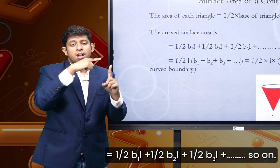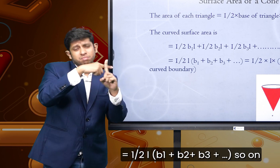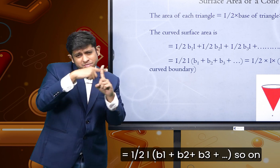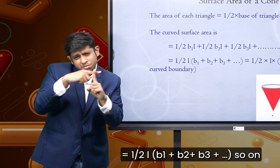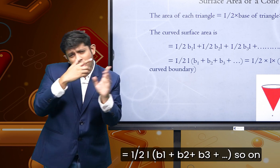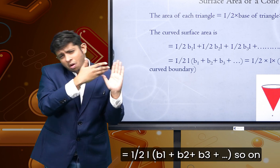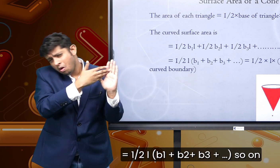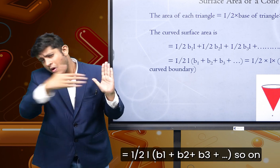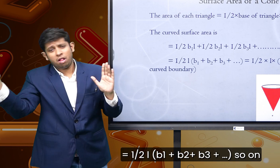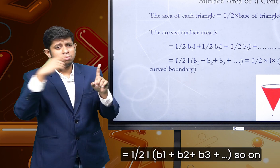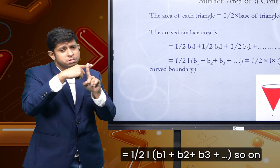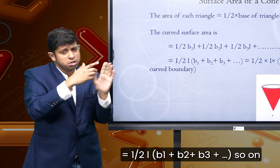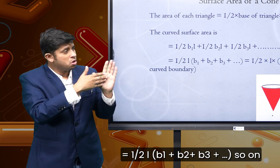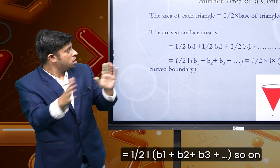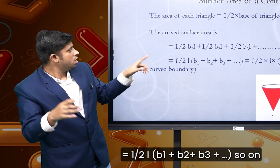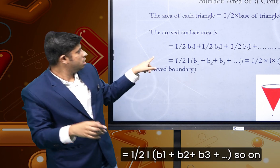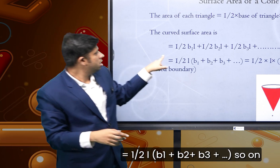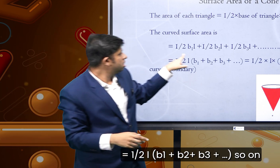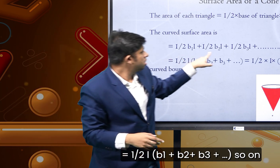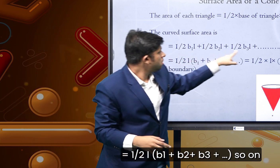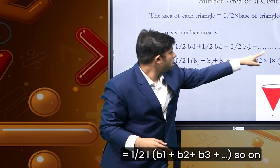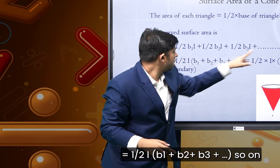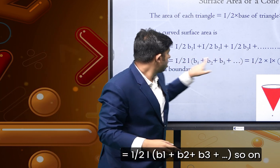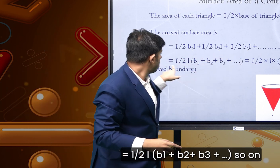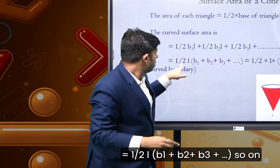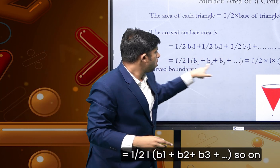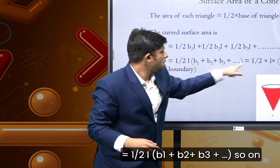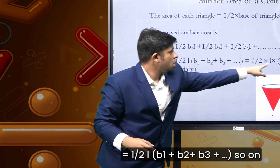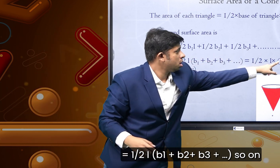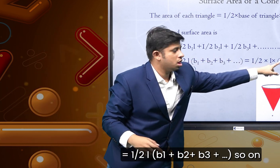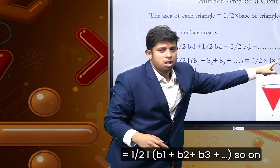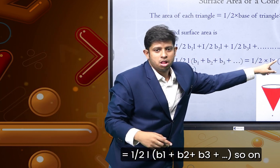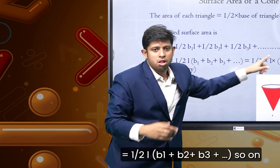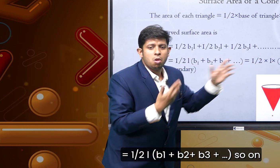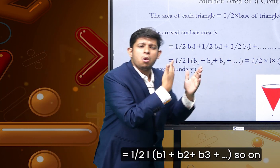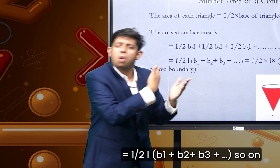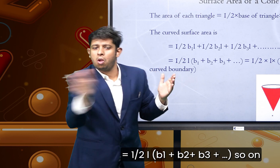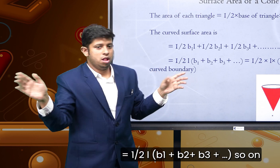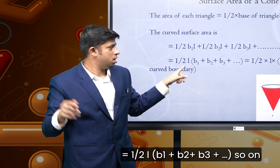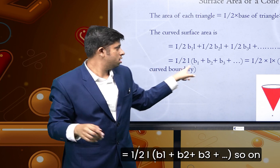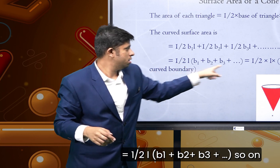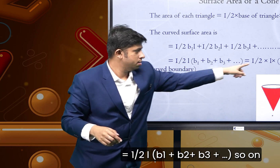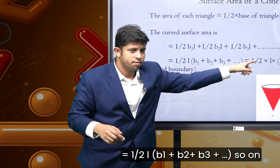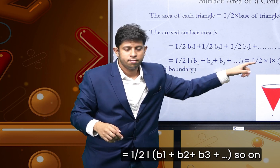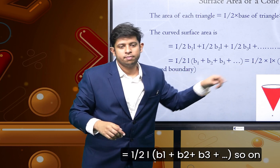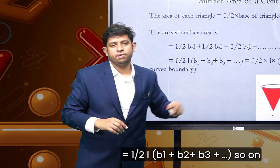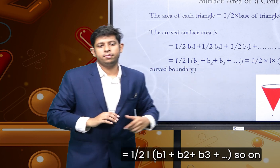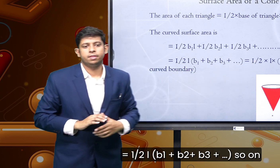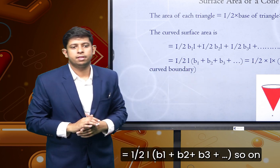That is equal to half. Taking L common, we get half into L into B1 plus B2 plus B3, so